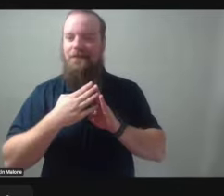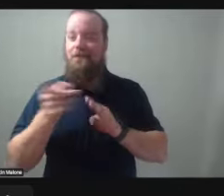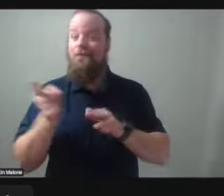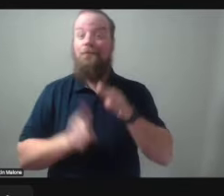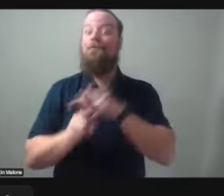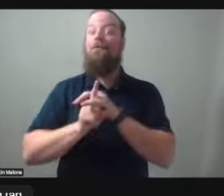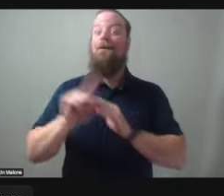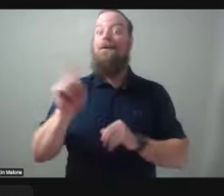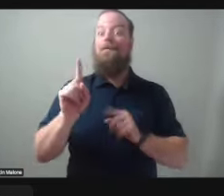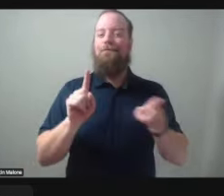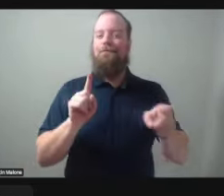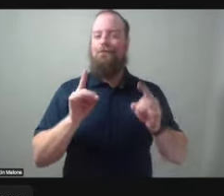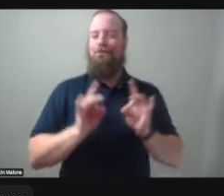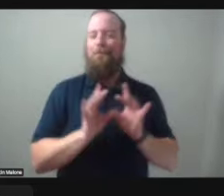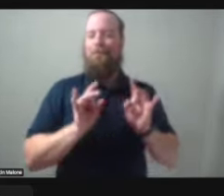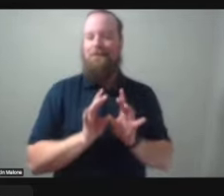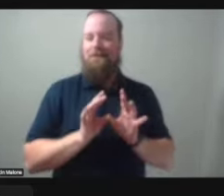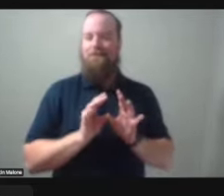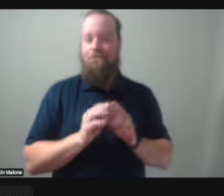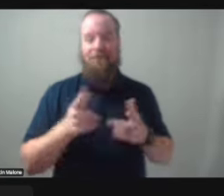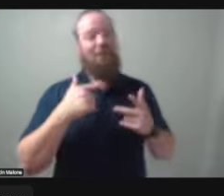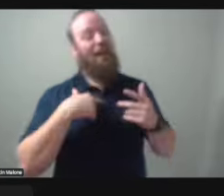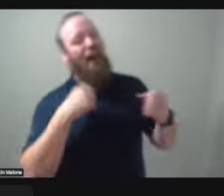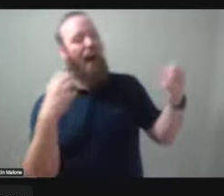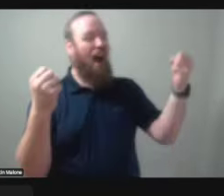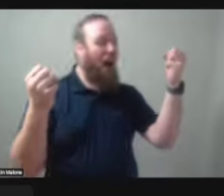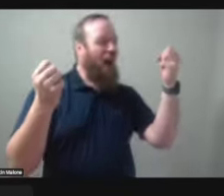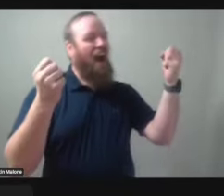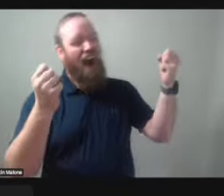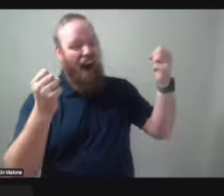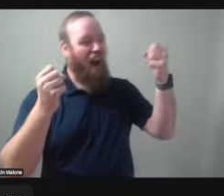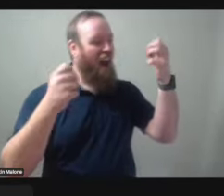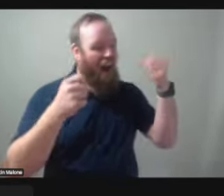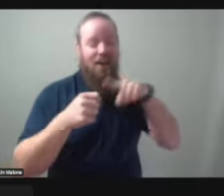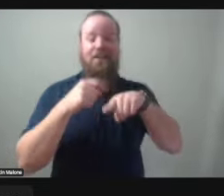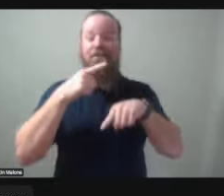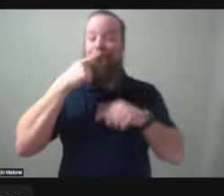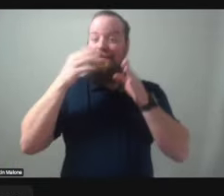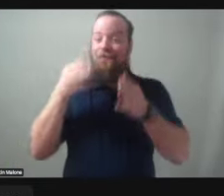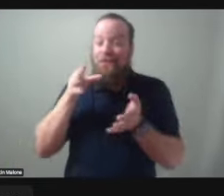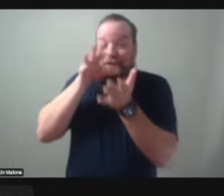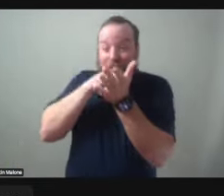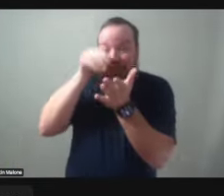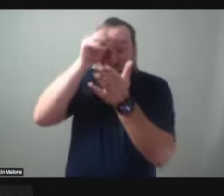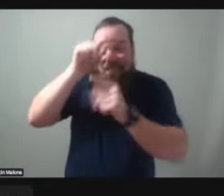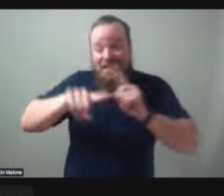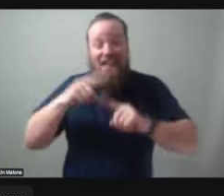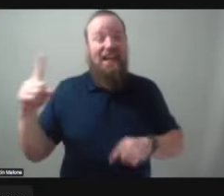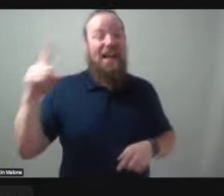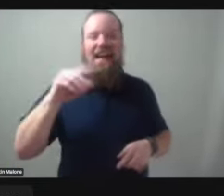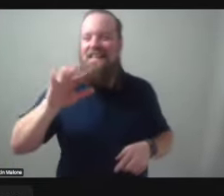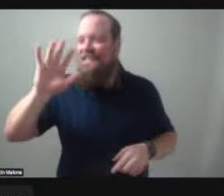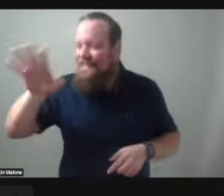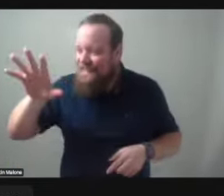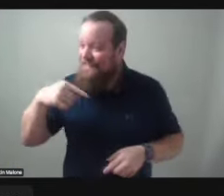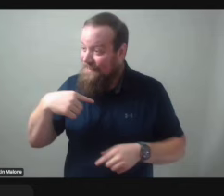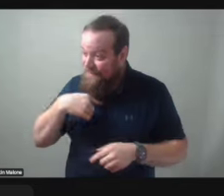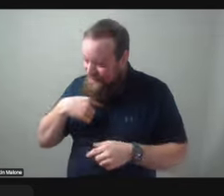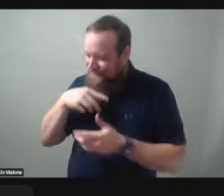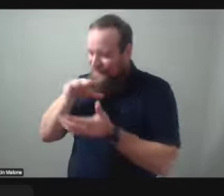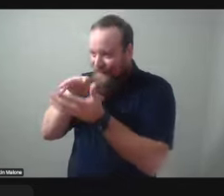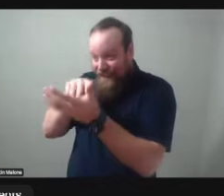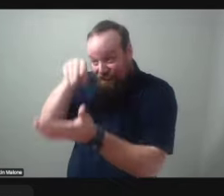will require ASL 1 or 2 students to show up to a local deaf chat at a Starbucks. And